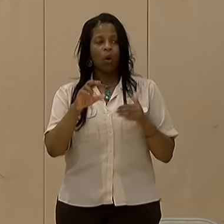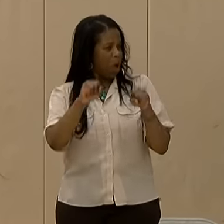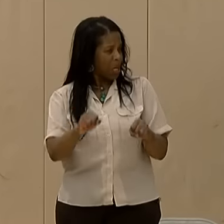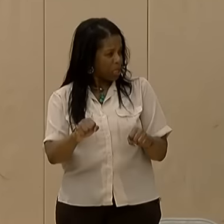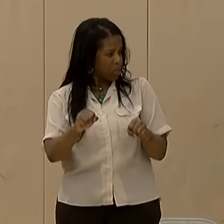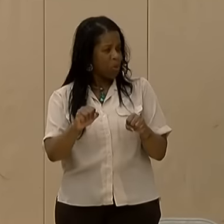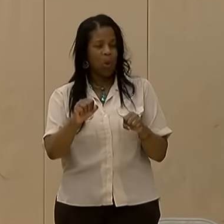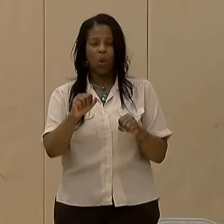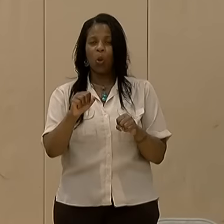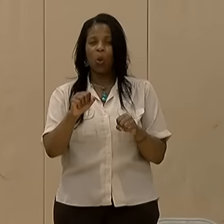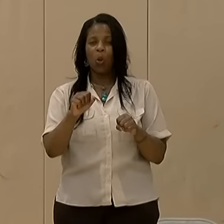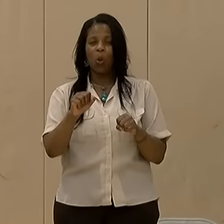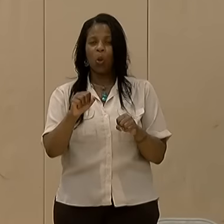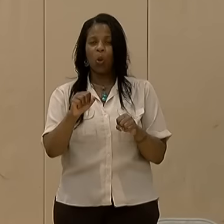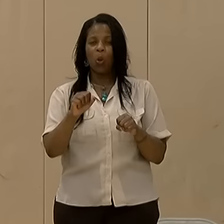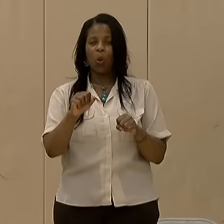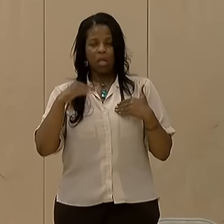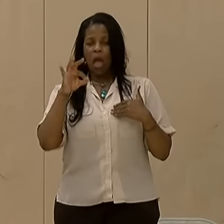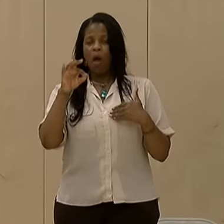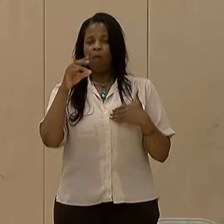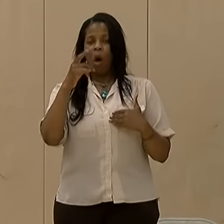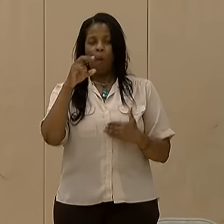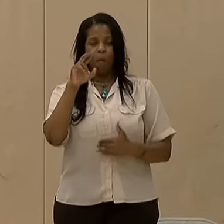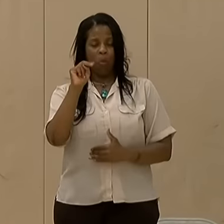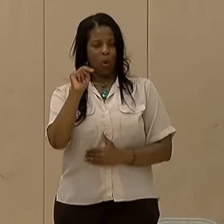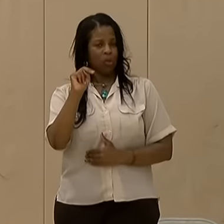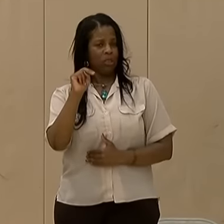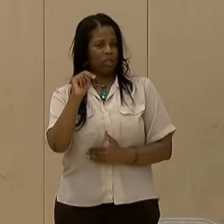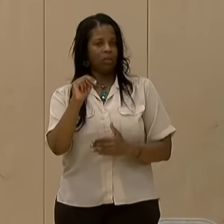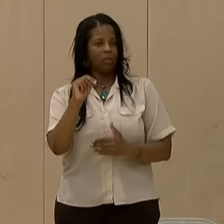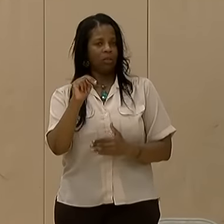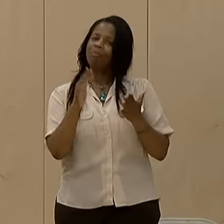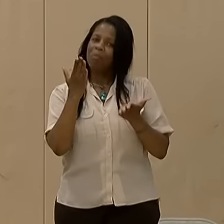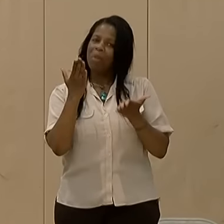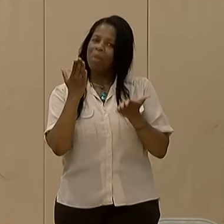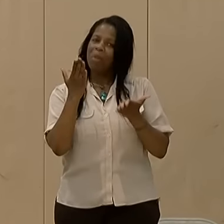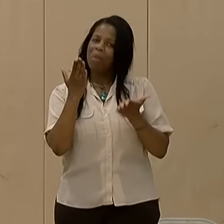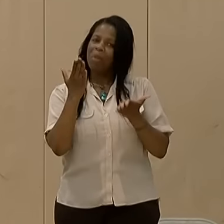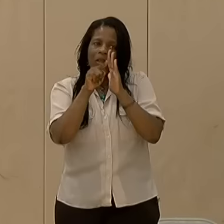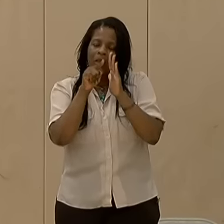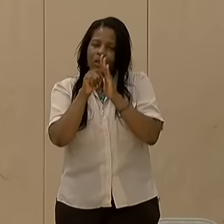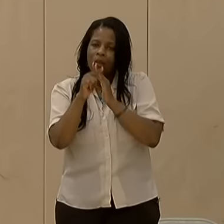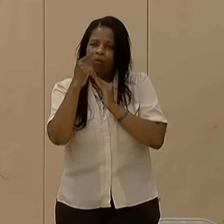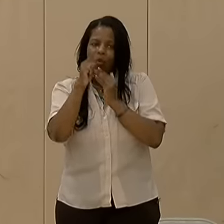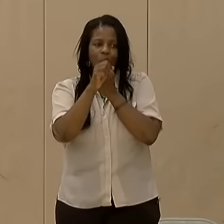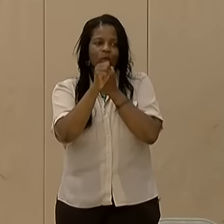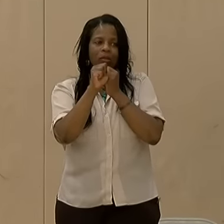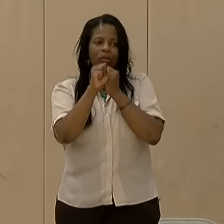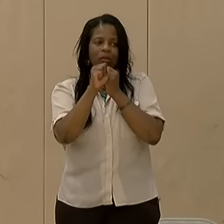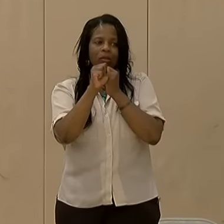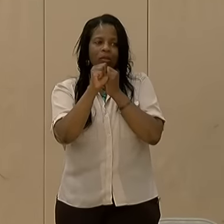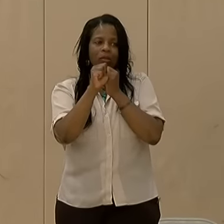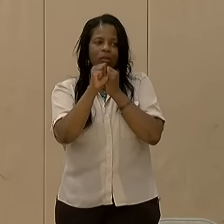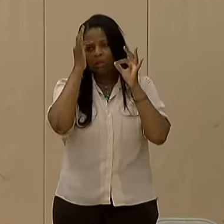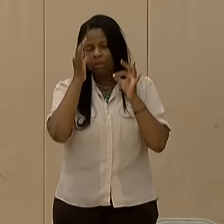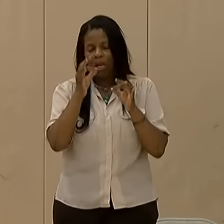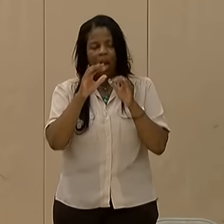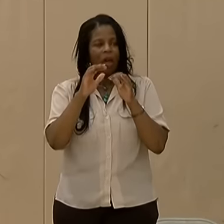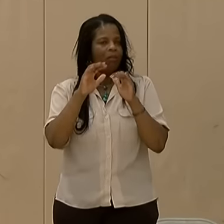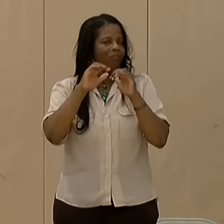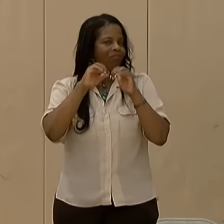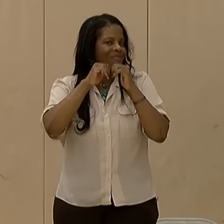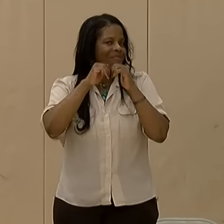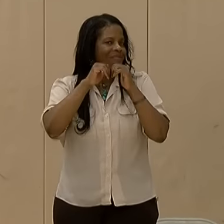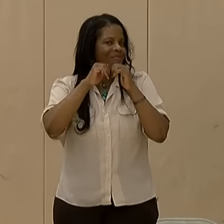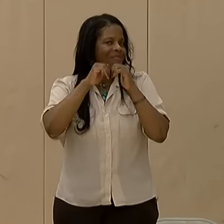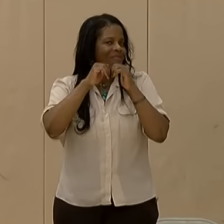them as homicide scenes at this point, just to be on the safe side, although it has not been determined at this point how